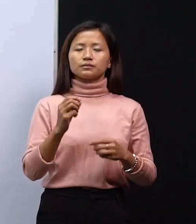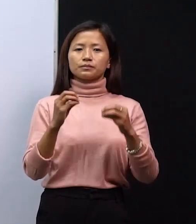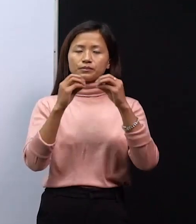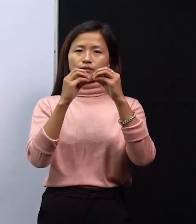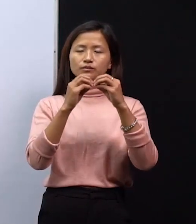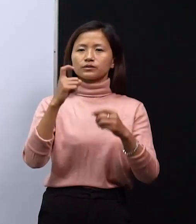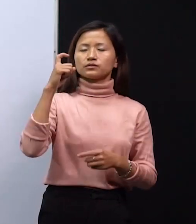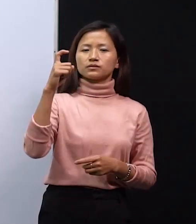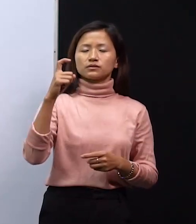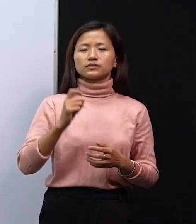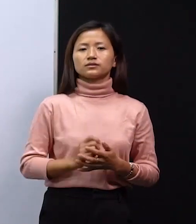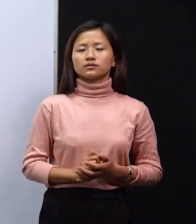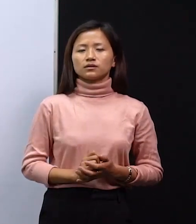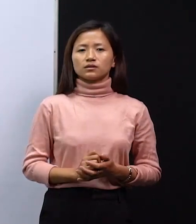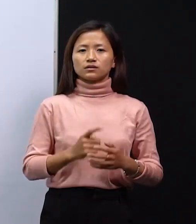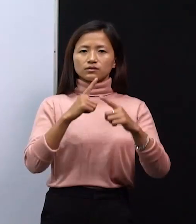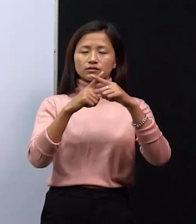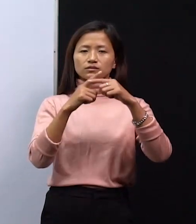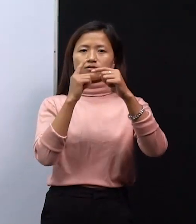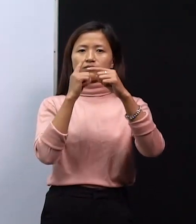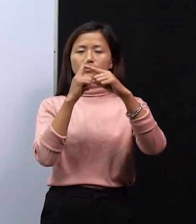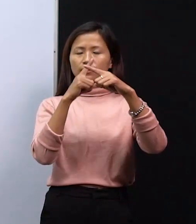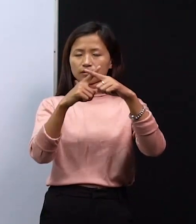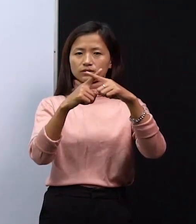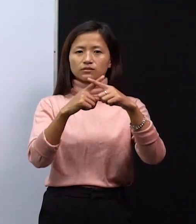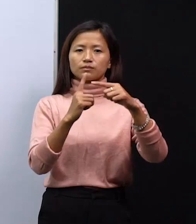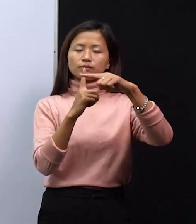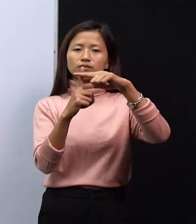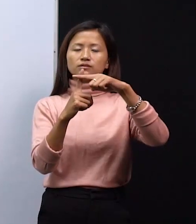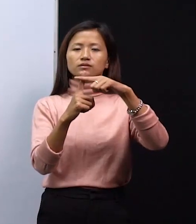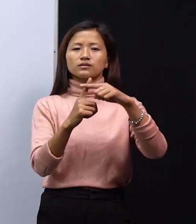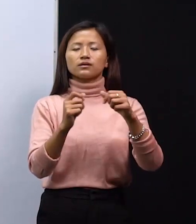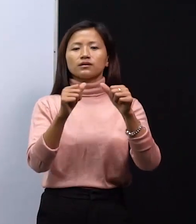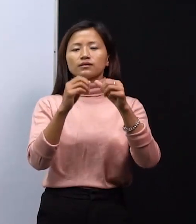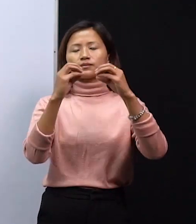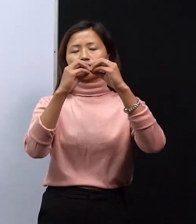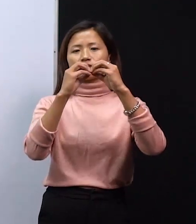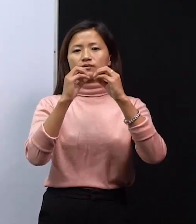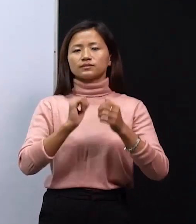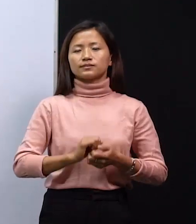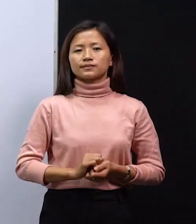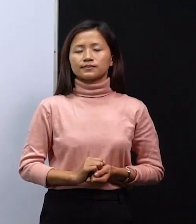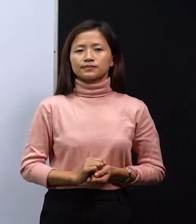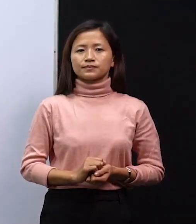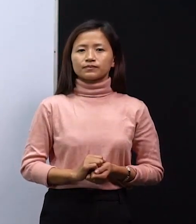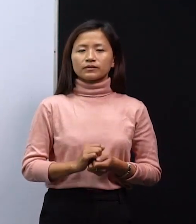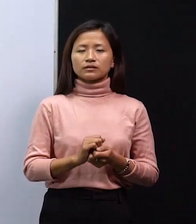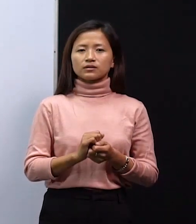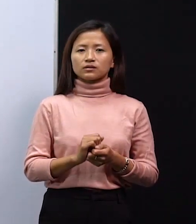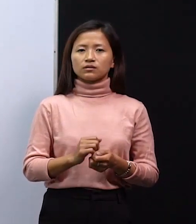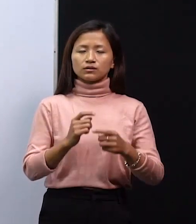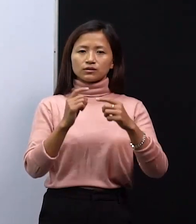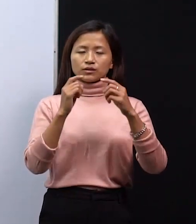7 into x plus ab. AB simply means